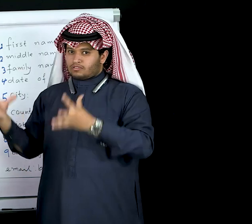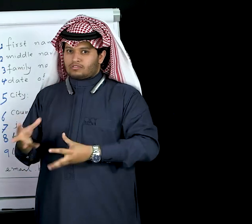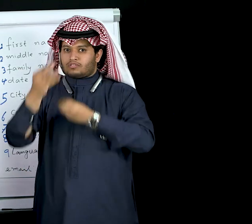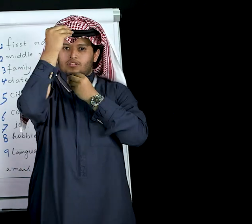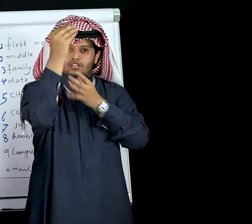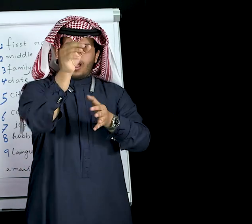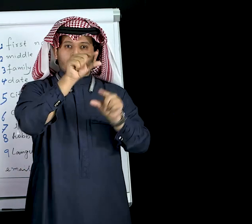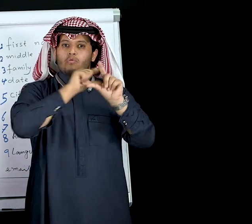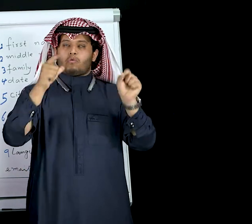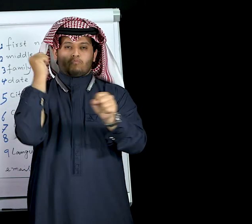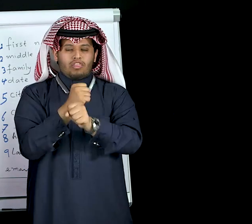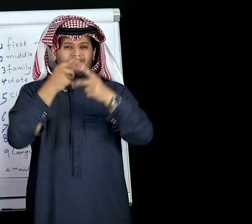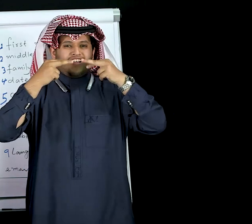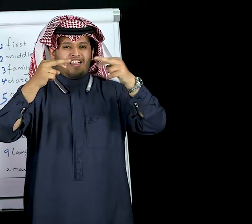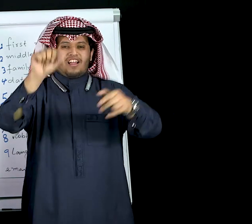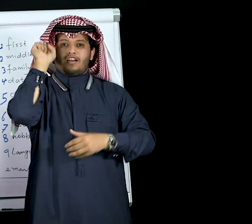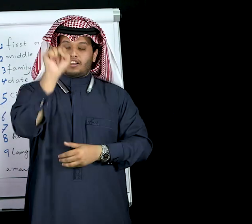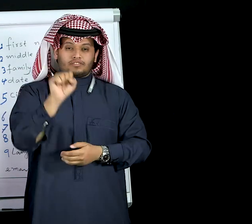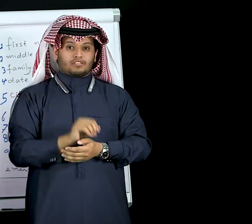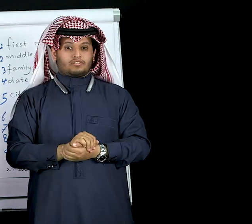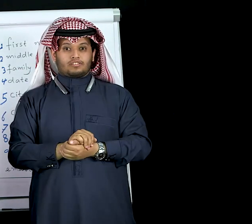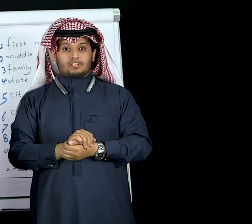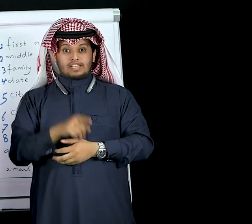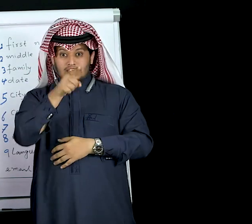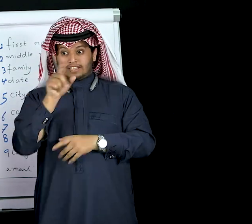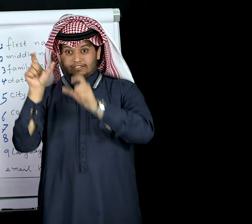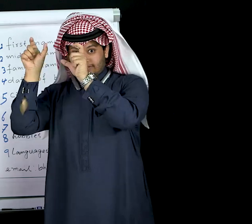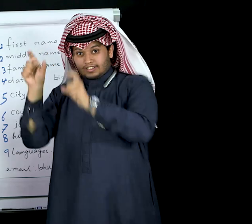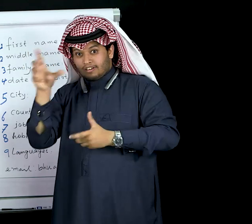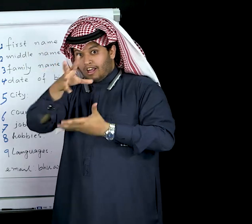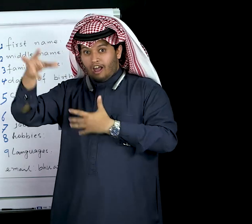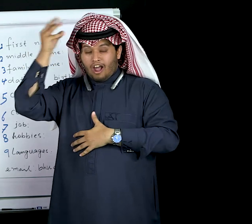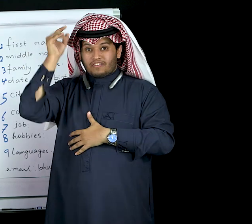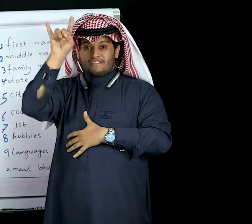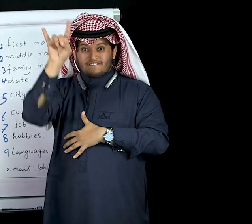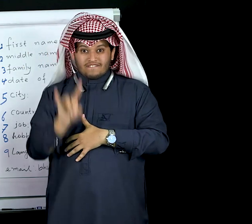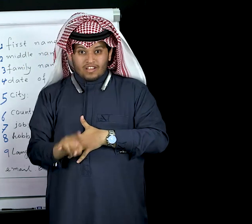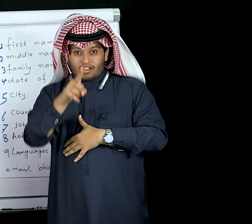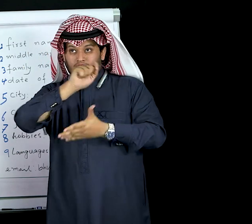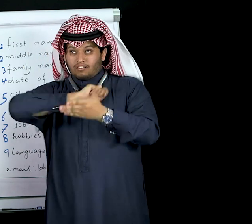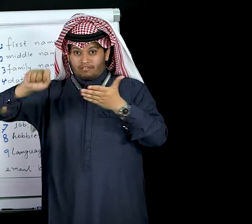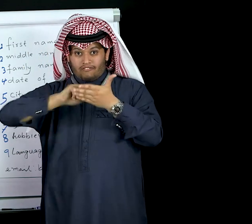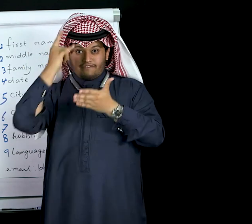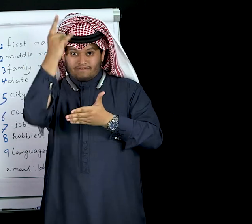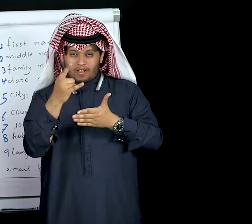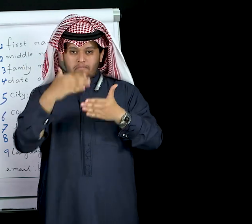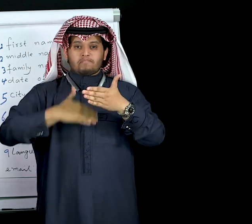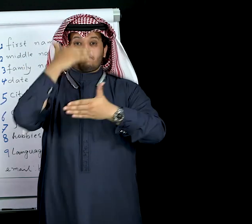job. And in that job, you will be given a paper or a form to write information about you. So you